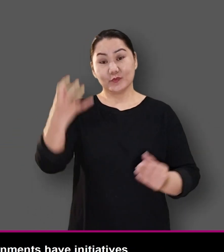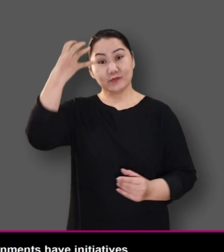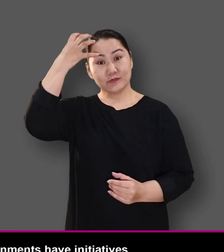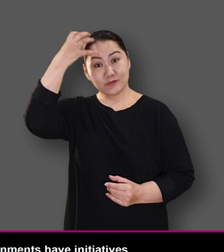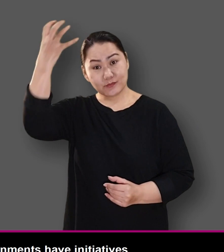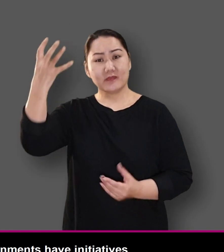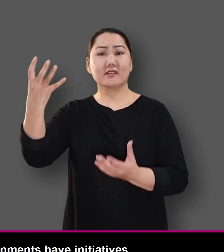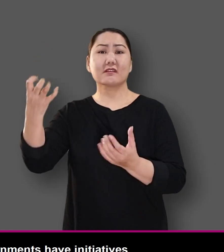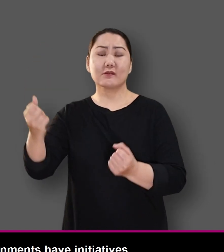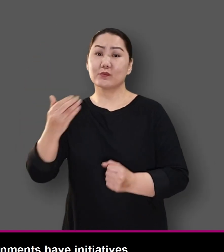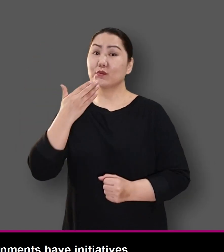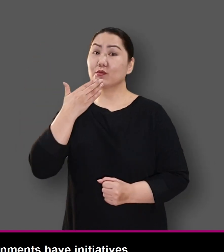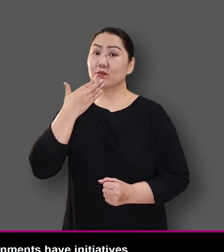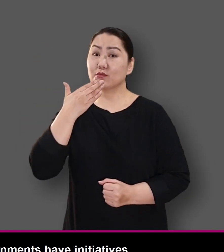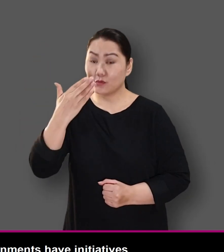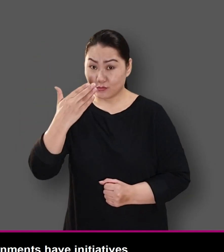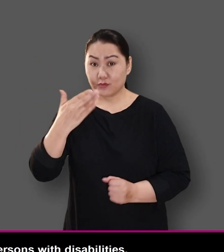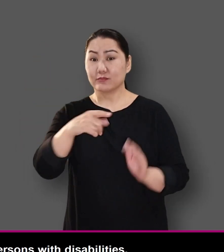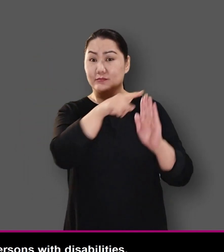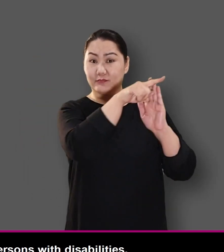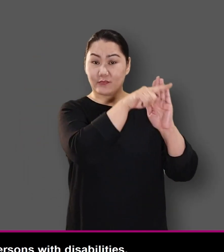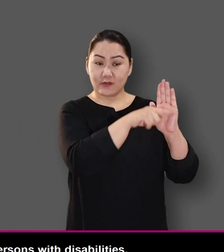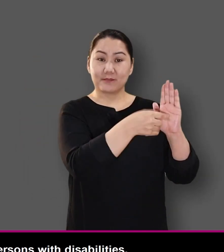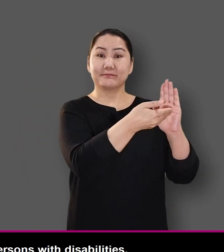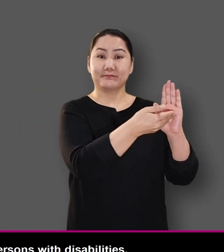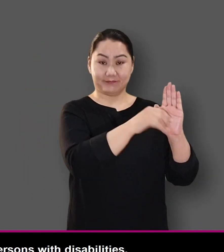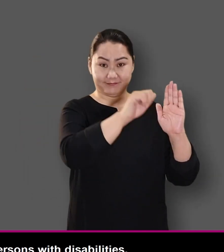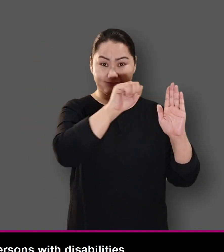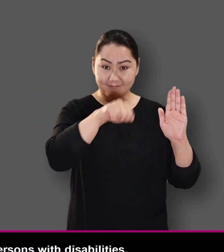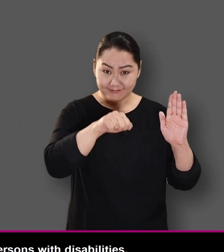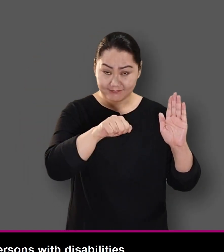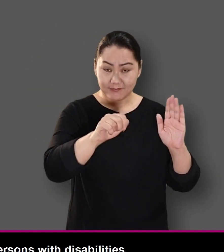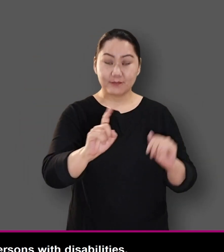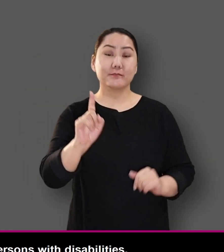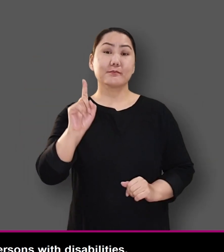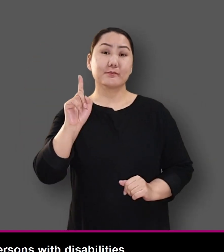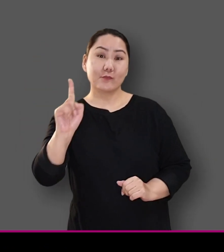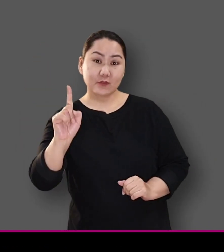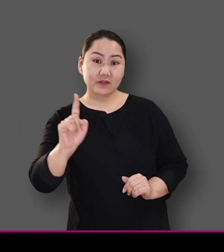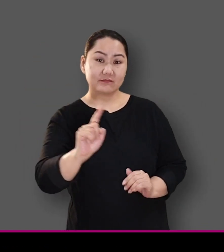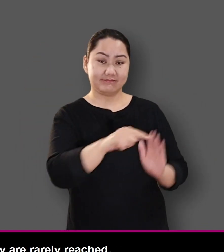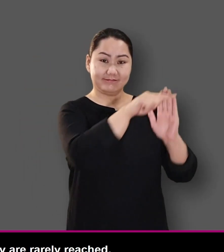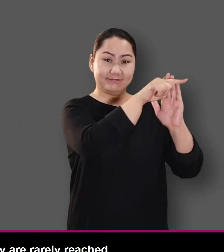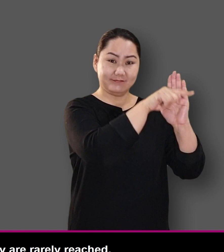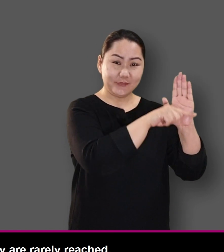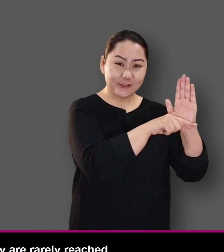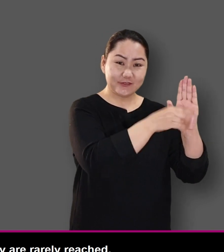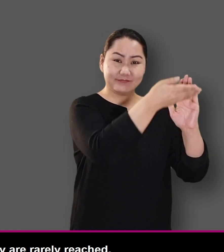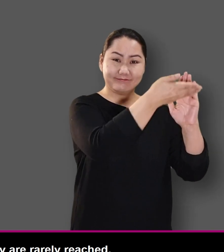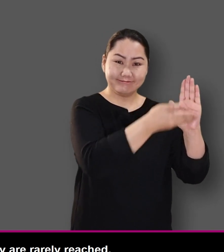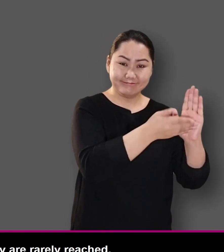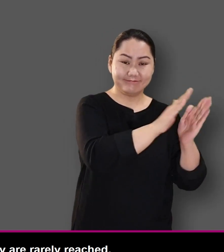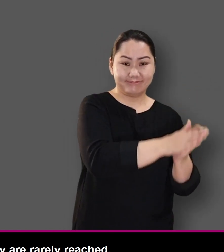While many governments have initiatives geared towards persons with disabilities, in practice, they are rarely